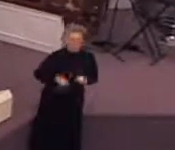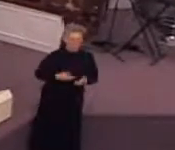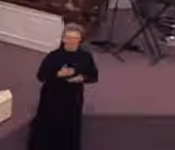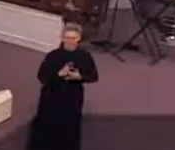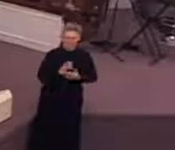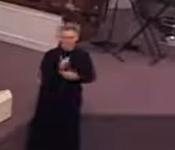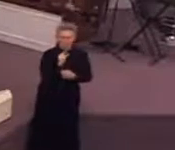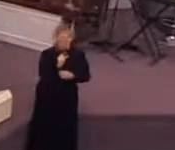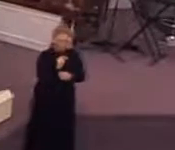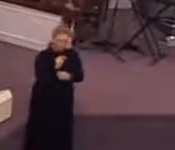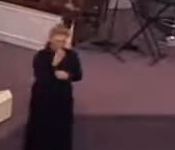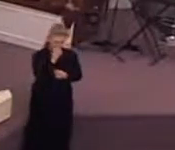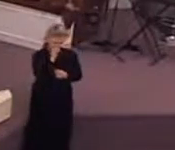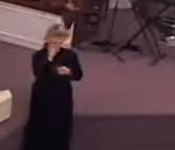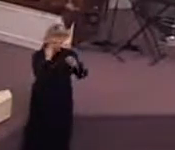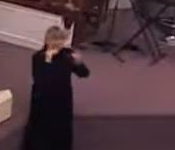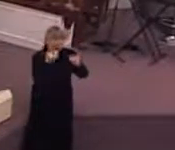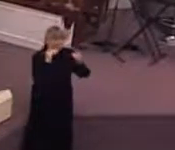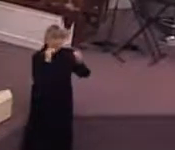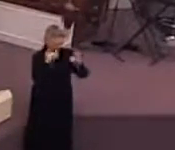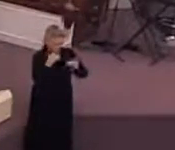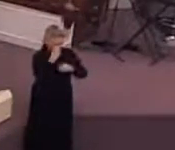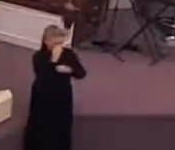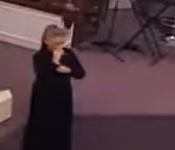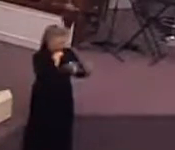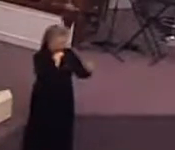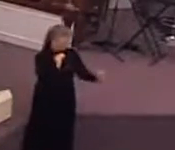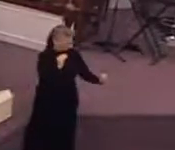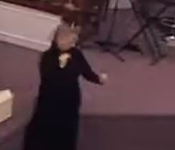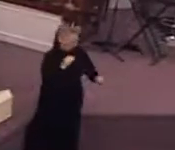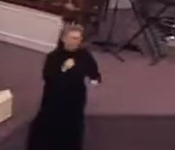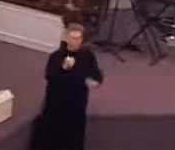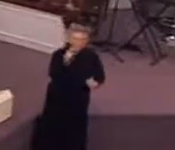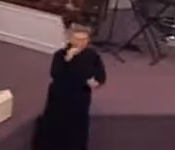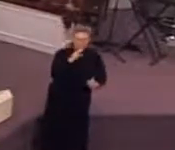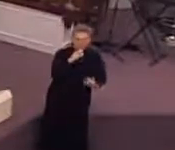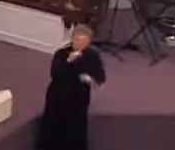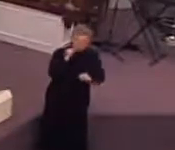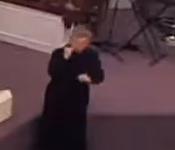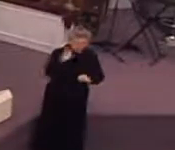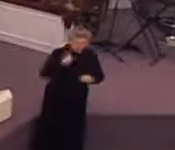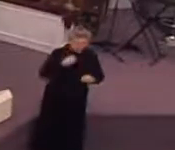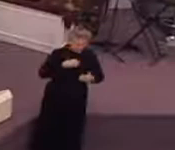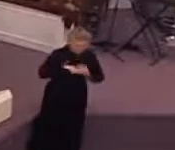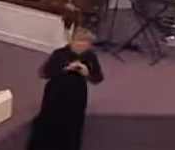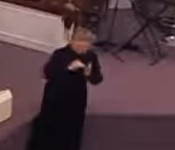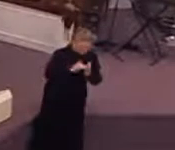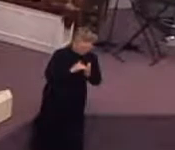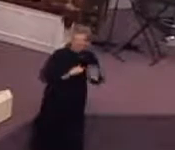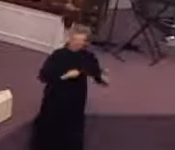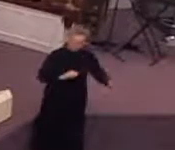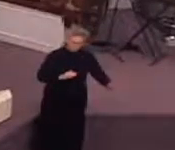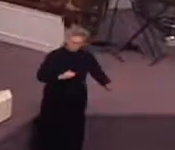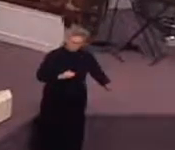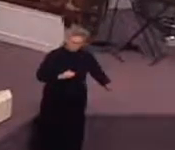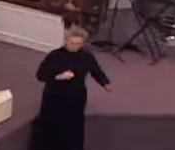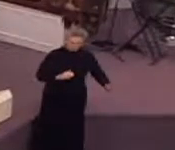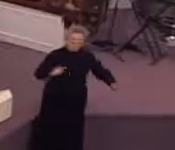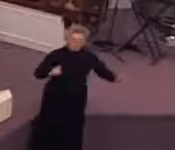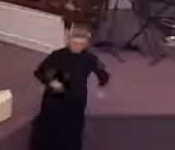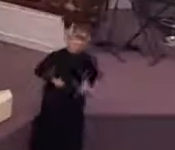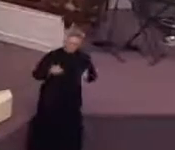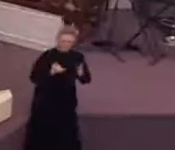little slumber and a little sleep. Talking about being born again. If we're born again, let's live it. Come on,